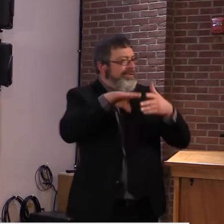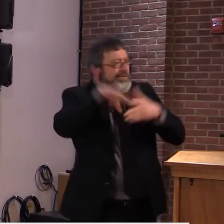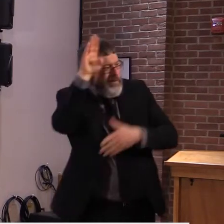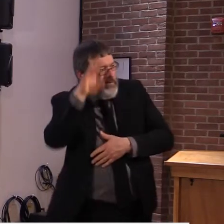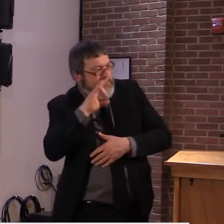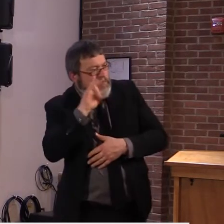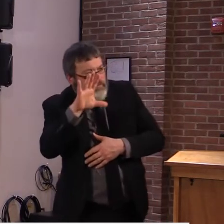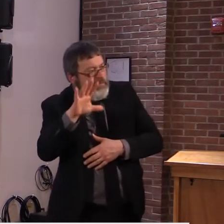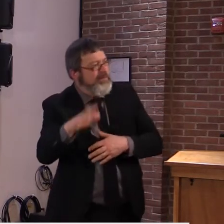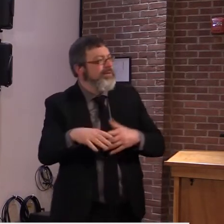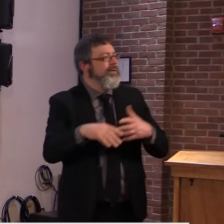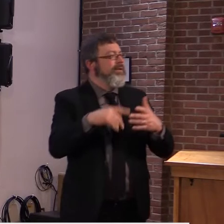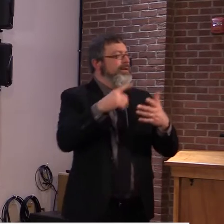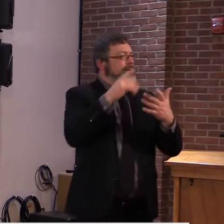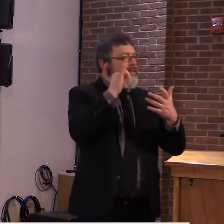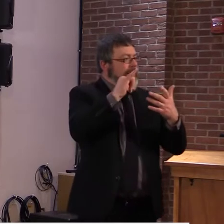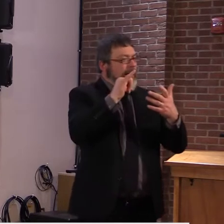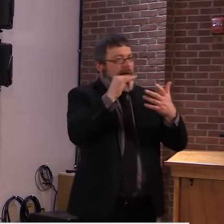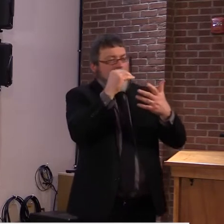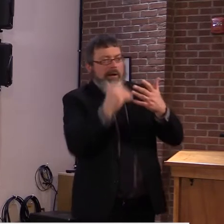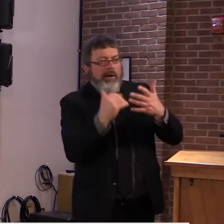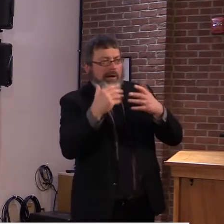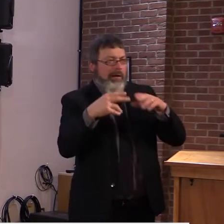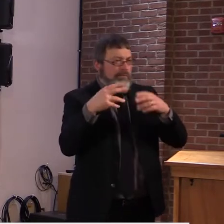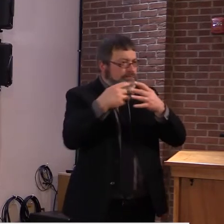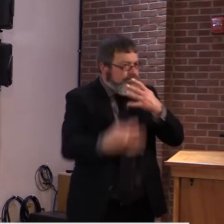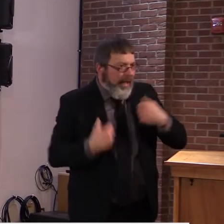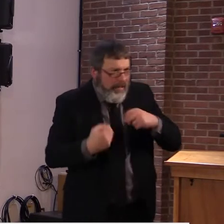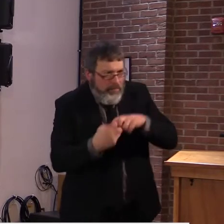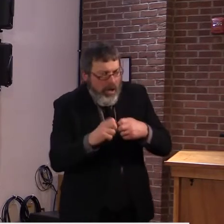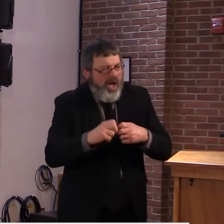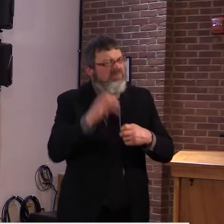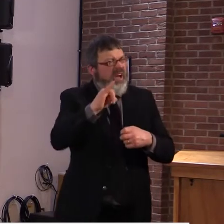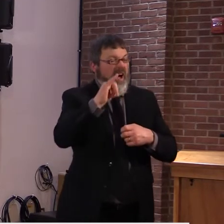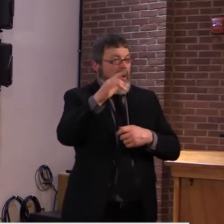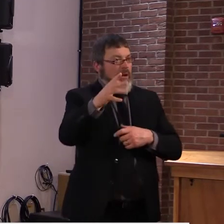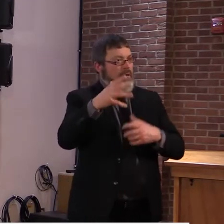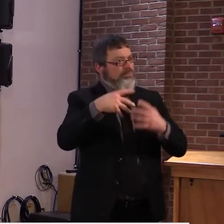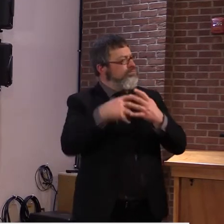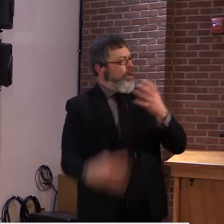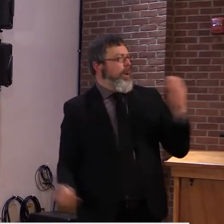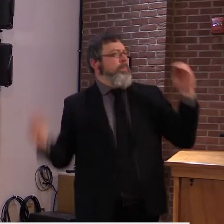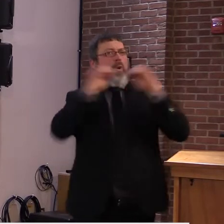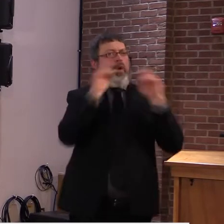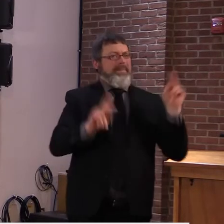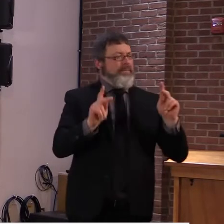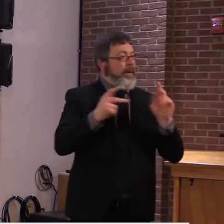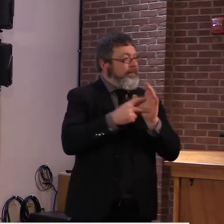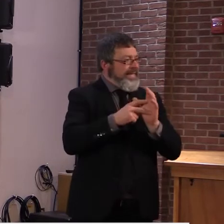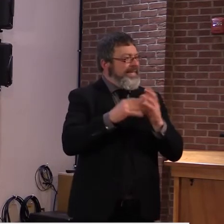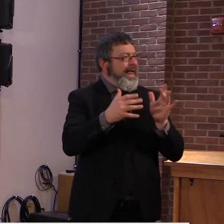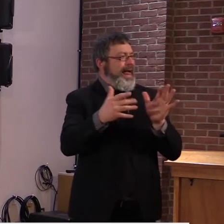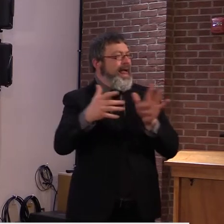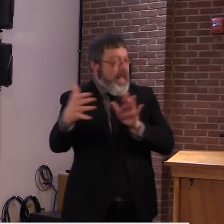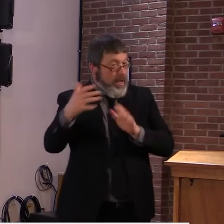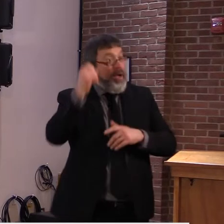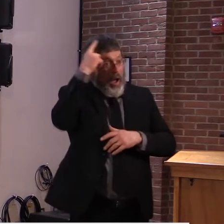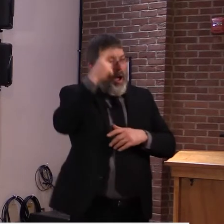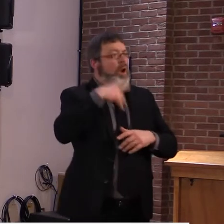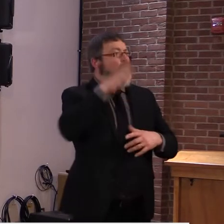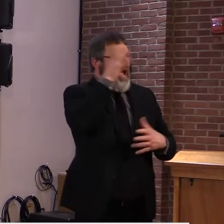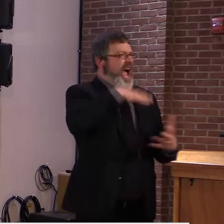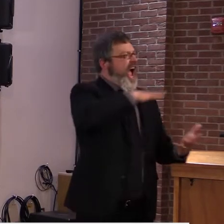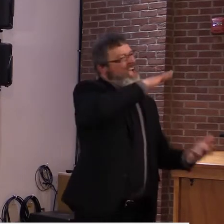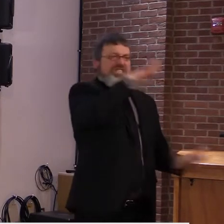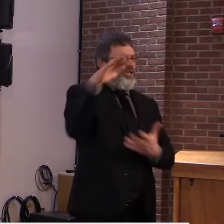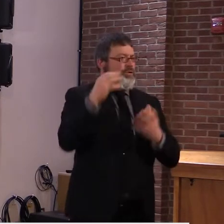some time to till it becomes real in terms of the number of doses coming into the state and having already gotten